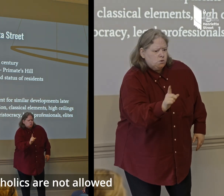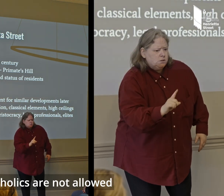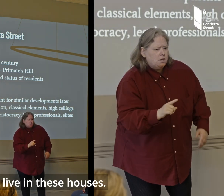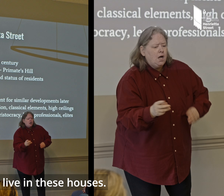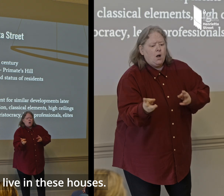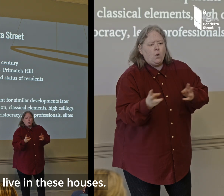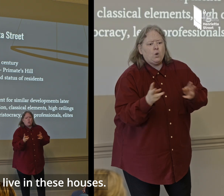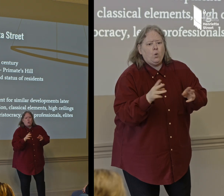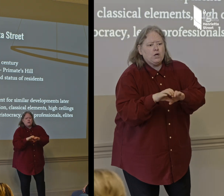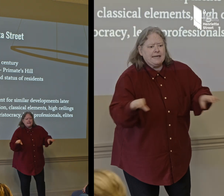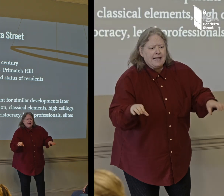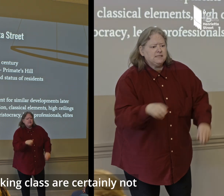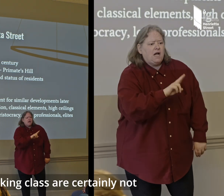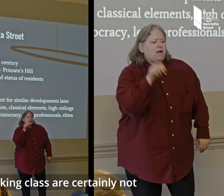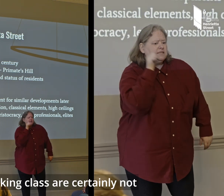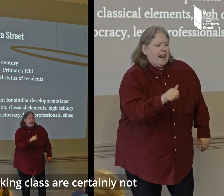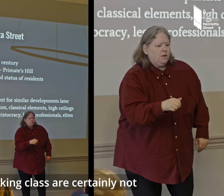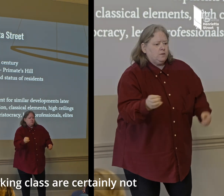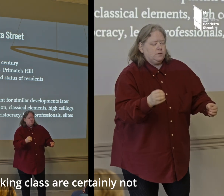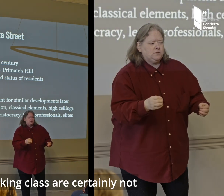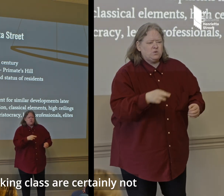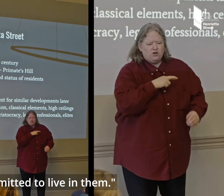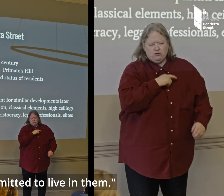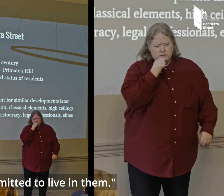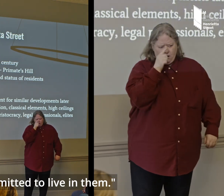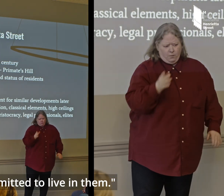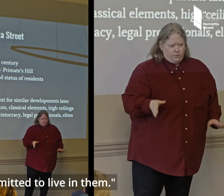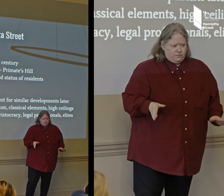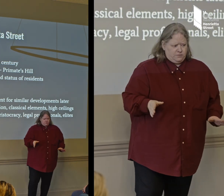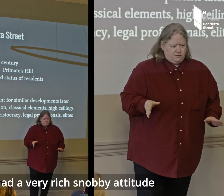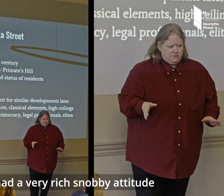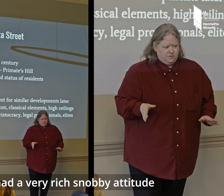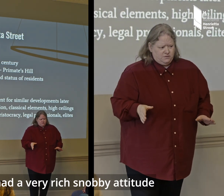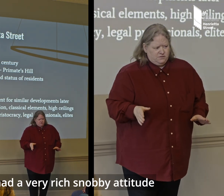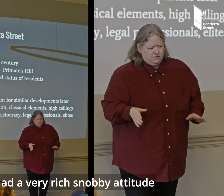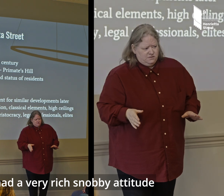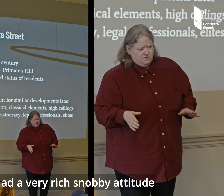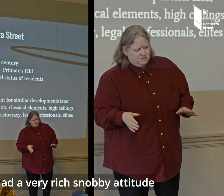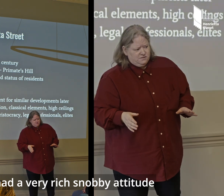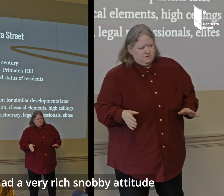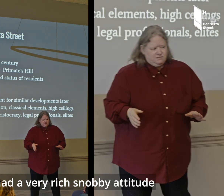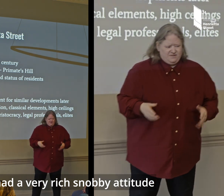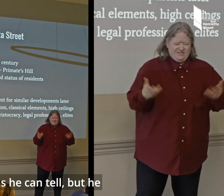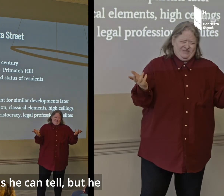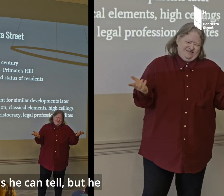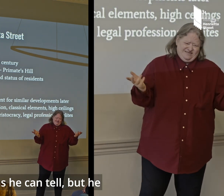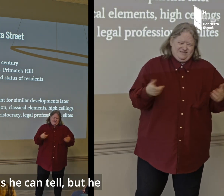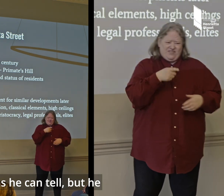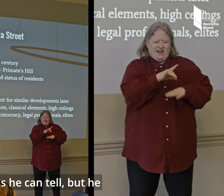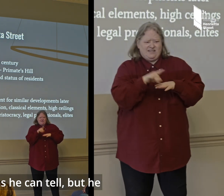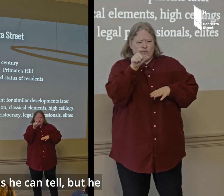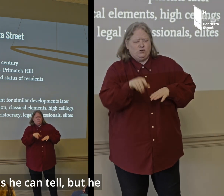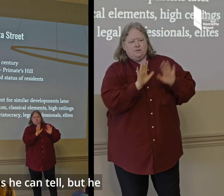Catholics are not allowed to live in these houses. The working class are certainly not permitted to live in them. I mean, he had a very rich, snobby attitude, as you can